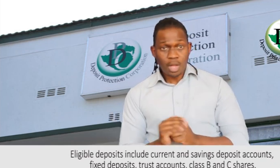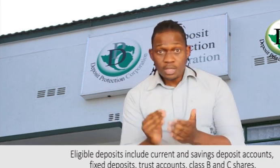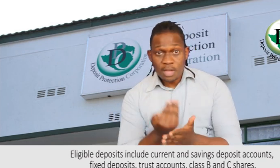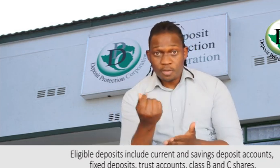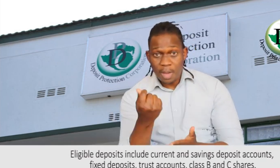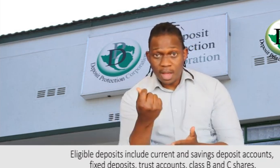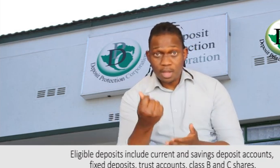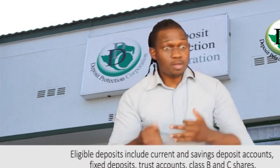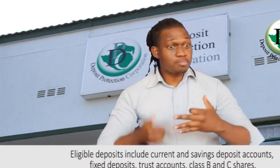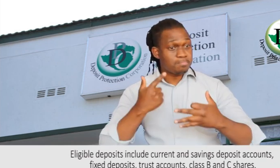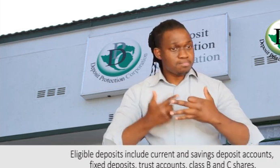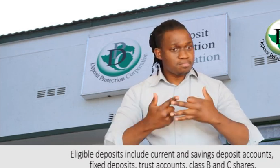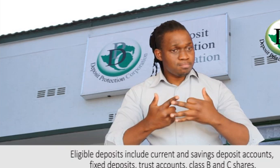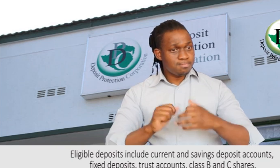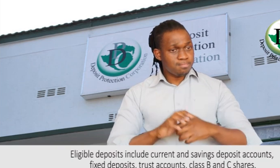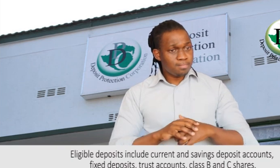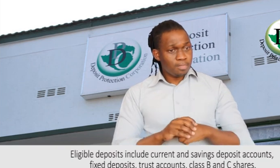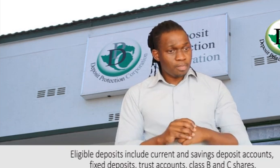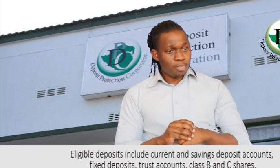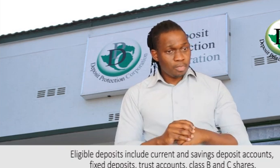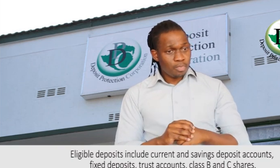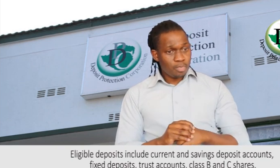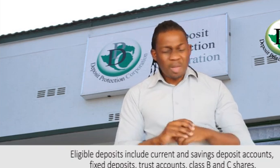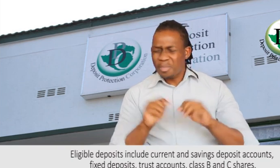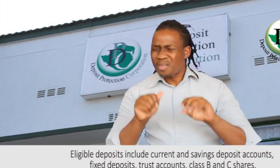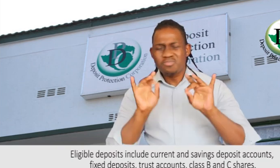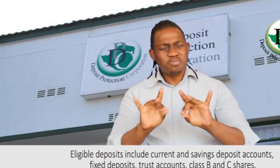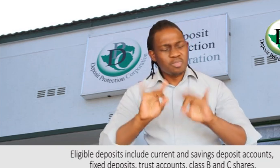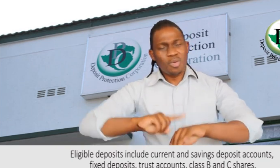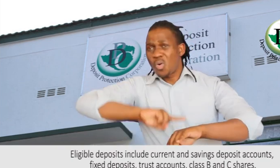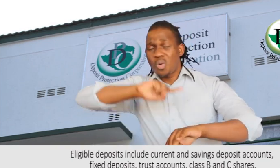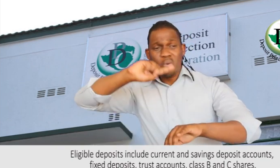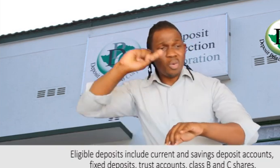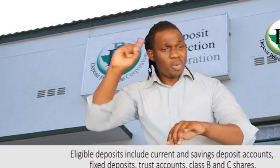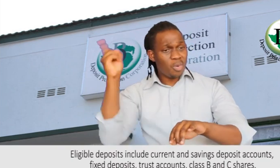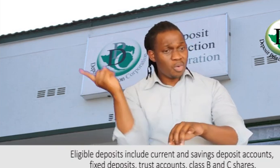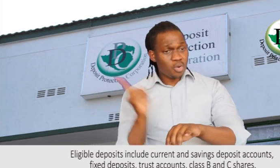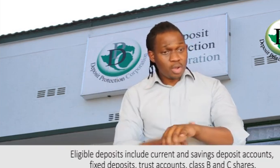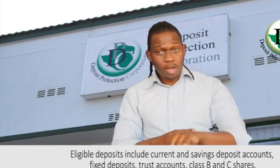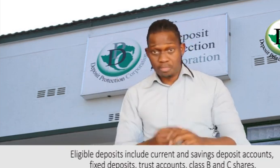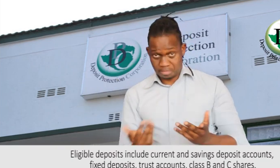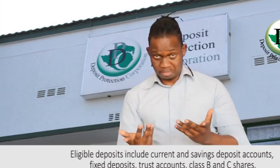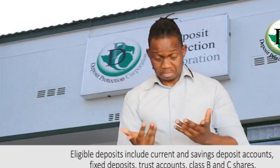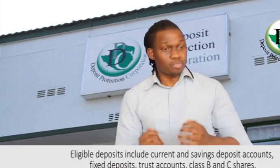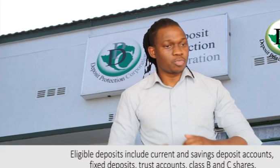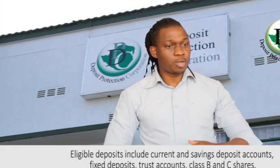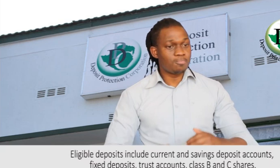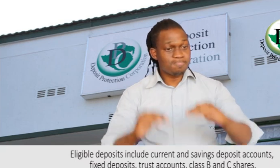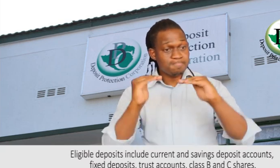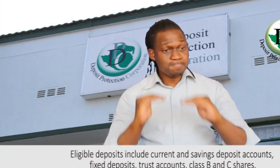Eligible deposits include current and savings deposit accounts, fixed deposits, trust accounts, Class B and C